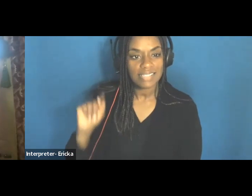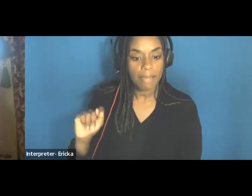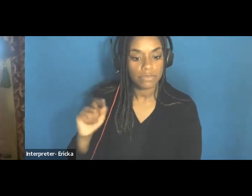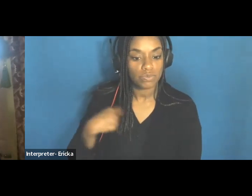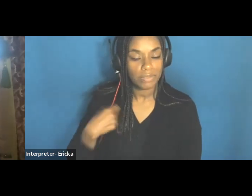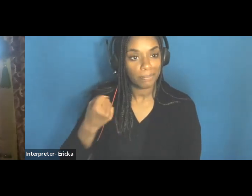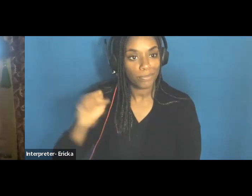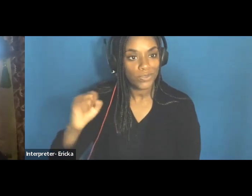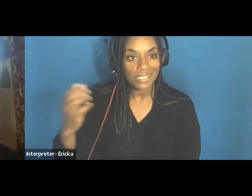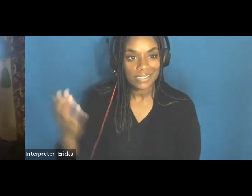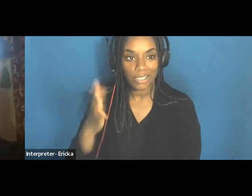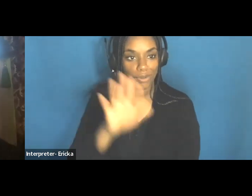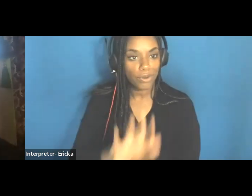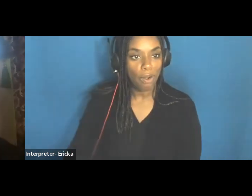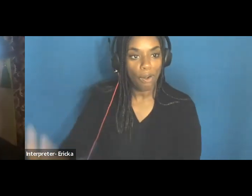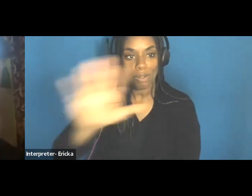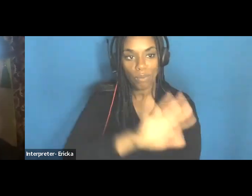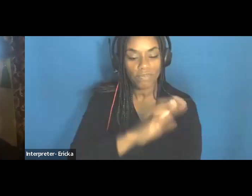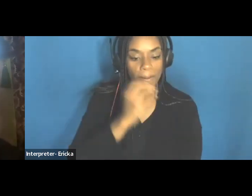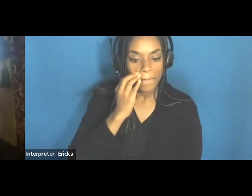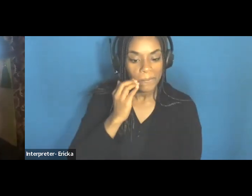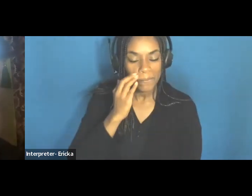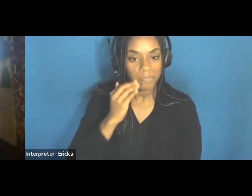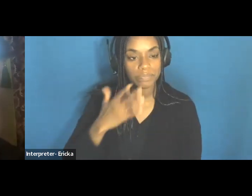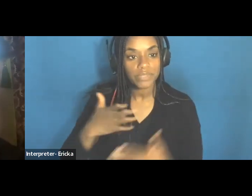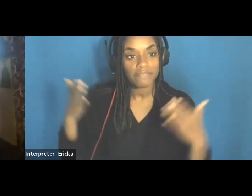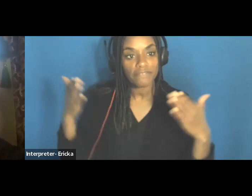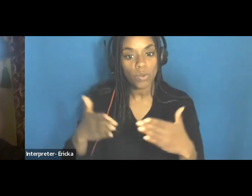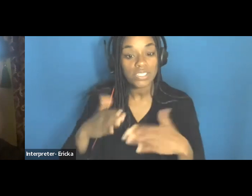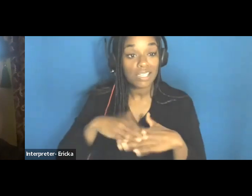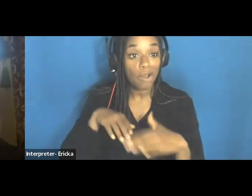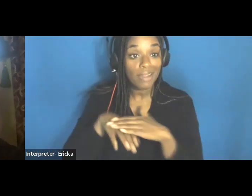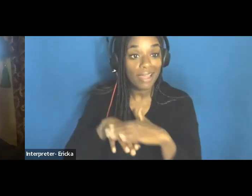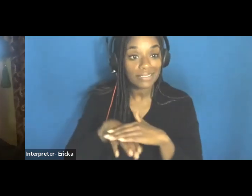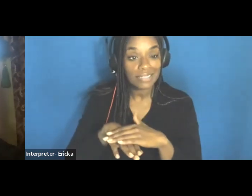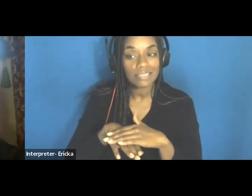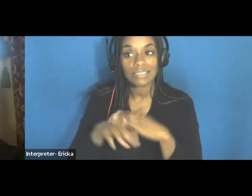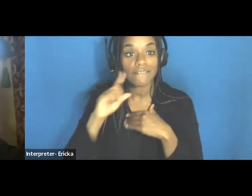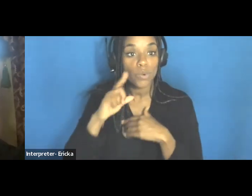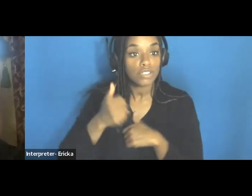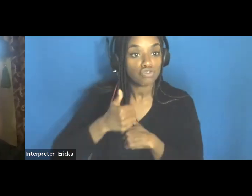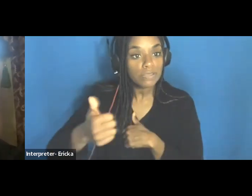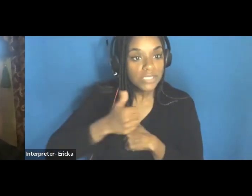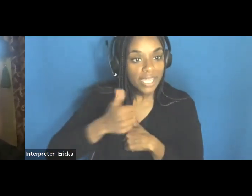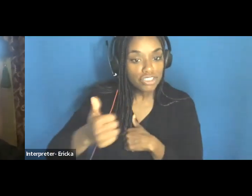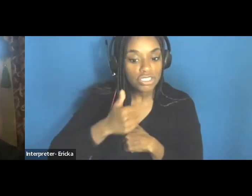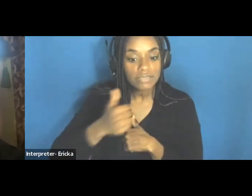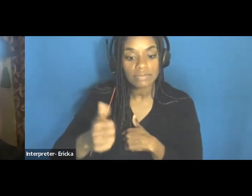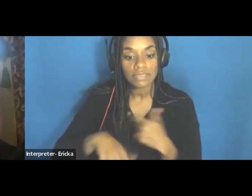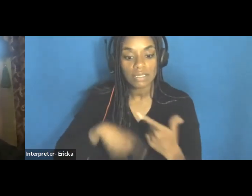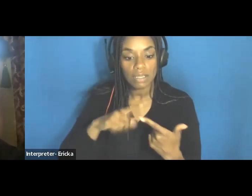country, primarily focusing on access to transportation, access to home